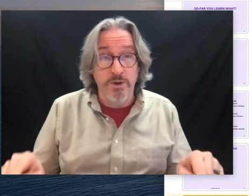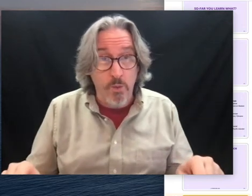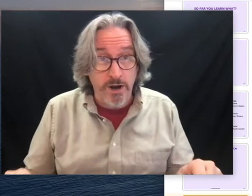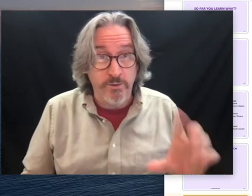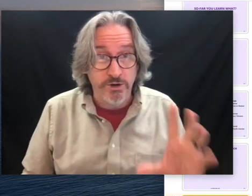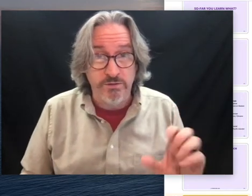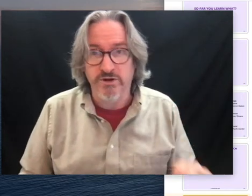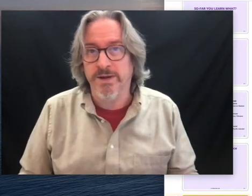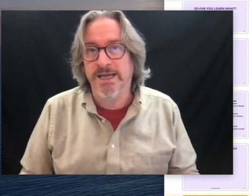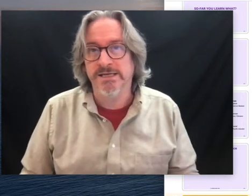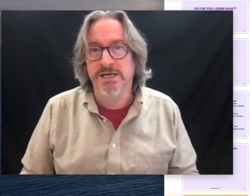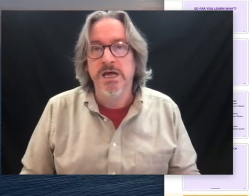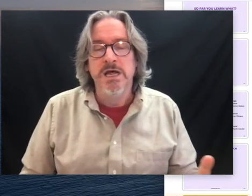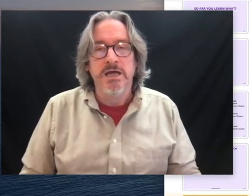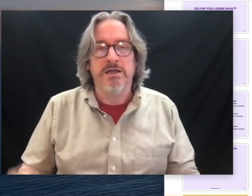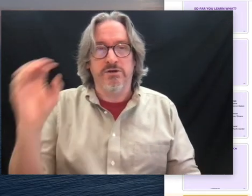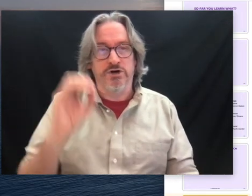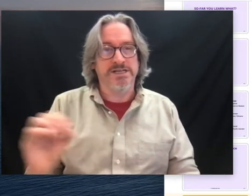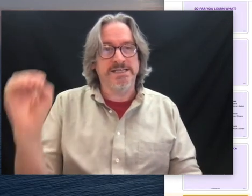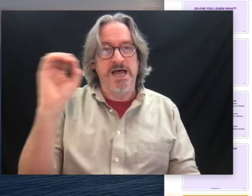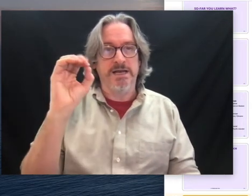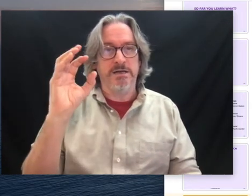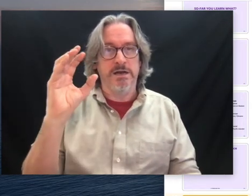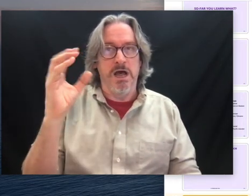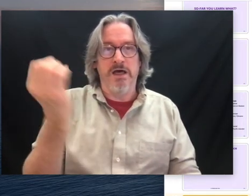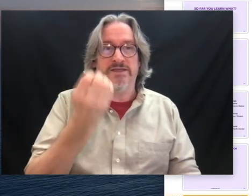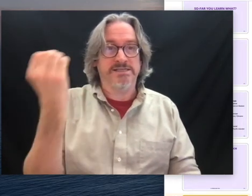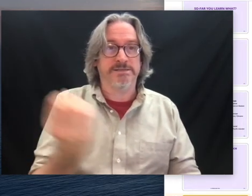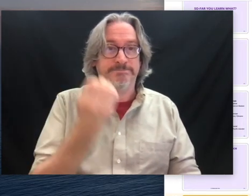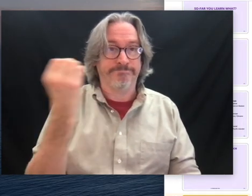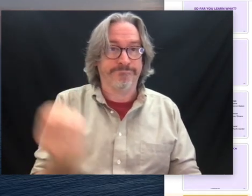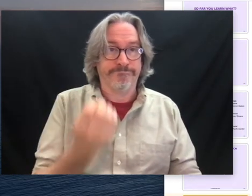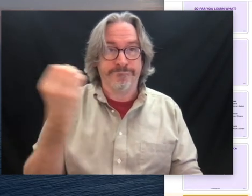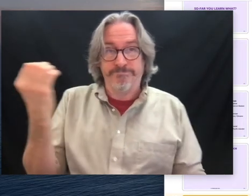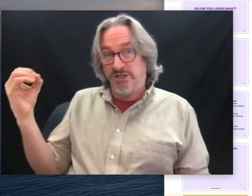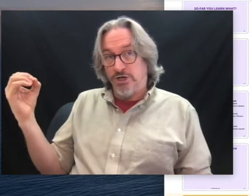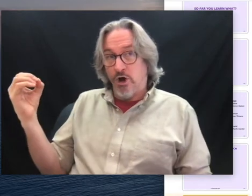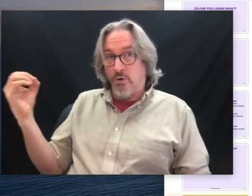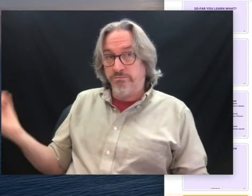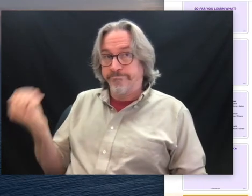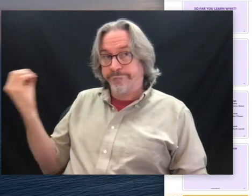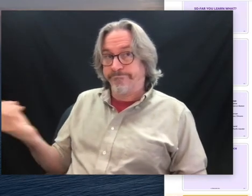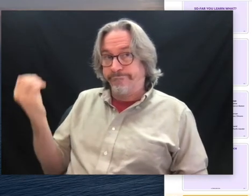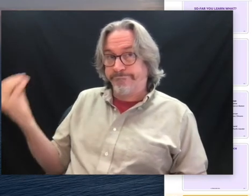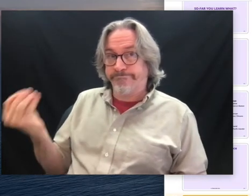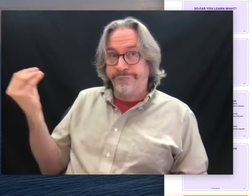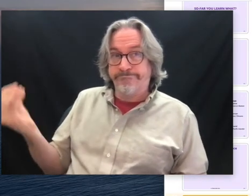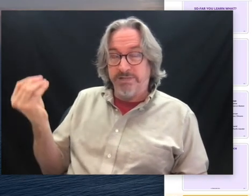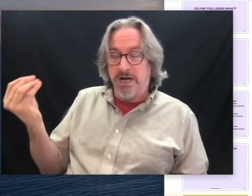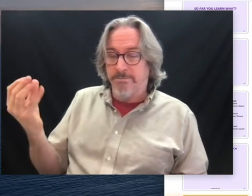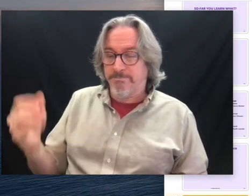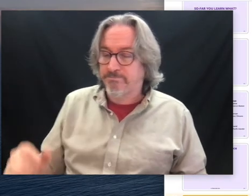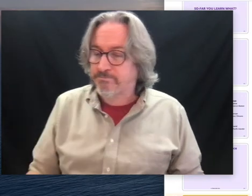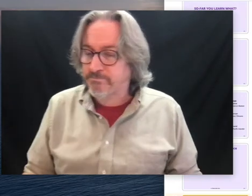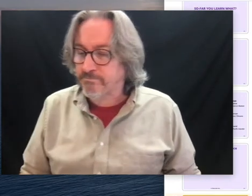1.1 when you're reviewing is they're going to sign this. It's an O.